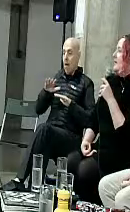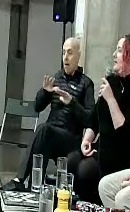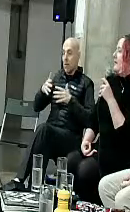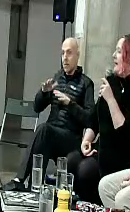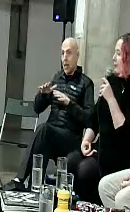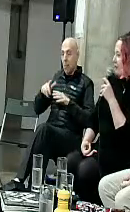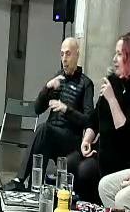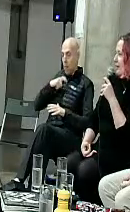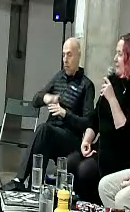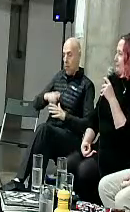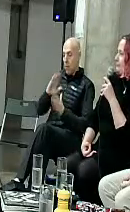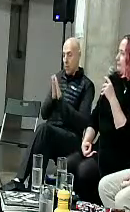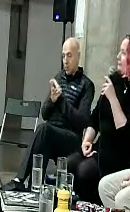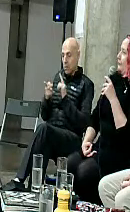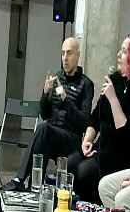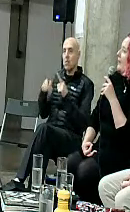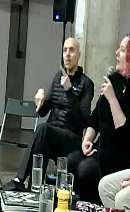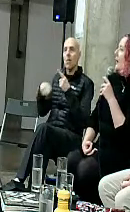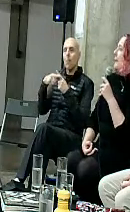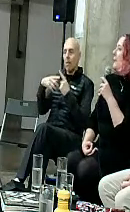disorder and agoraphobia.